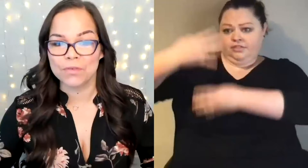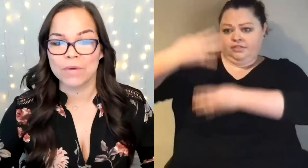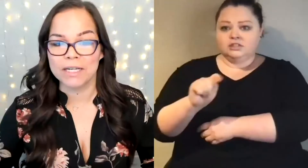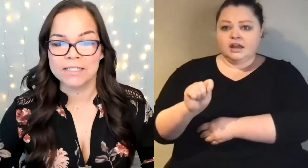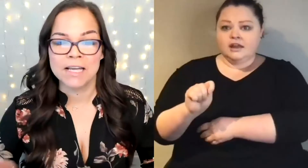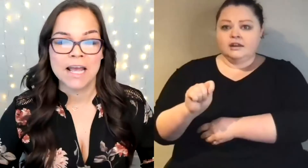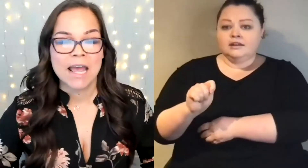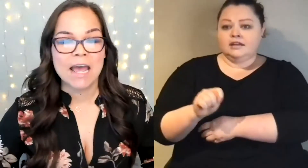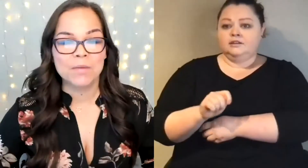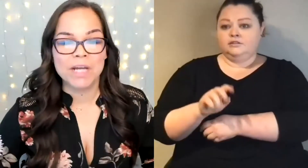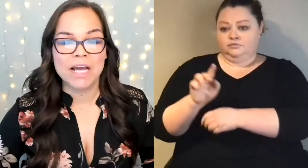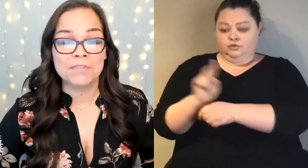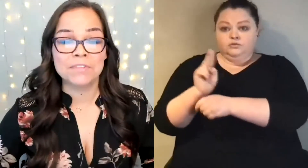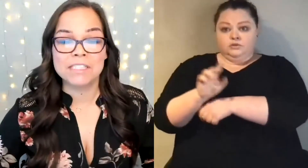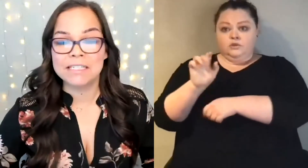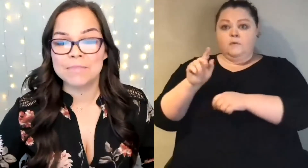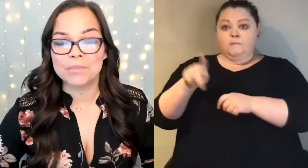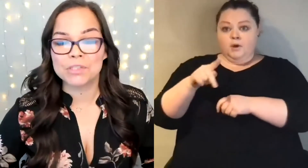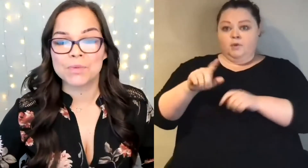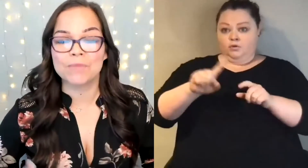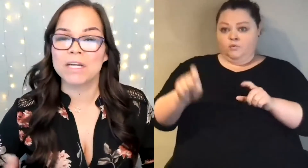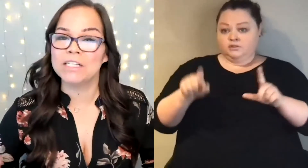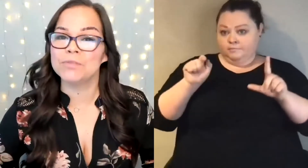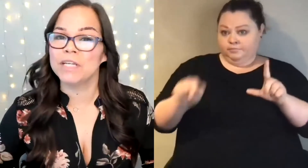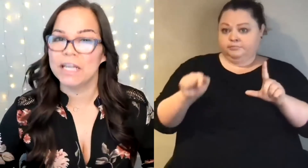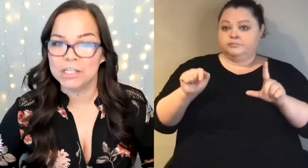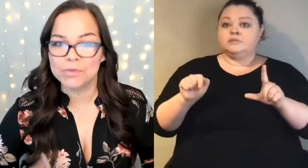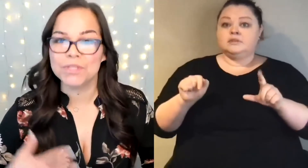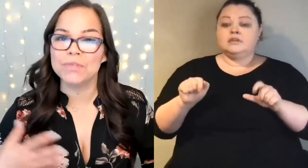also on the right. And we have team members